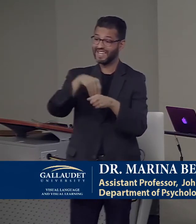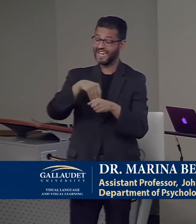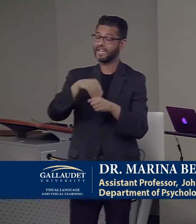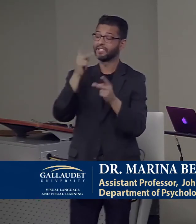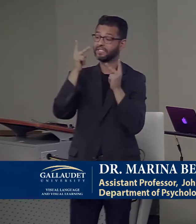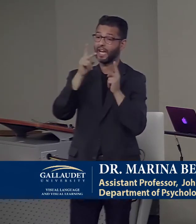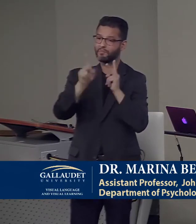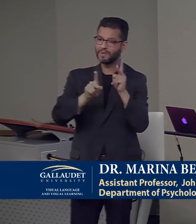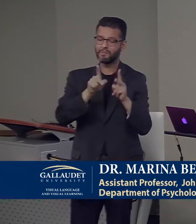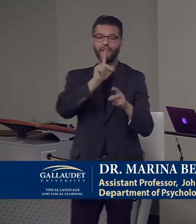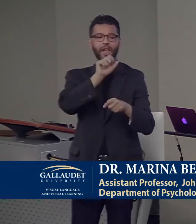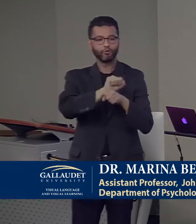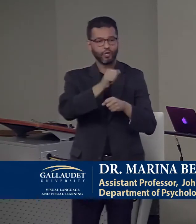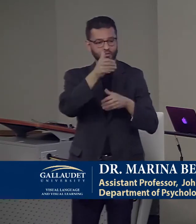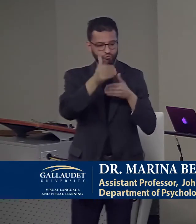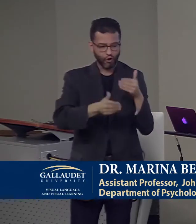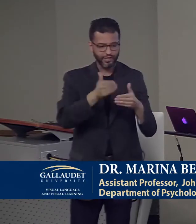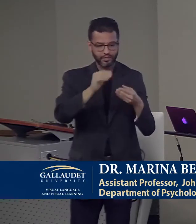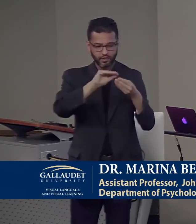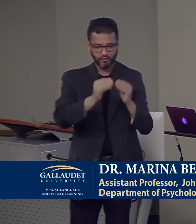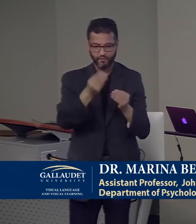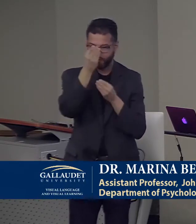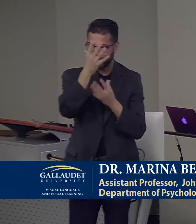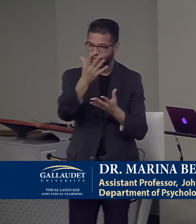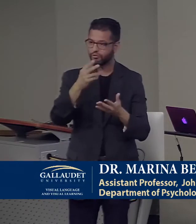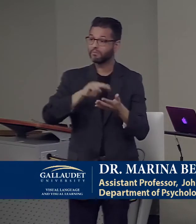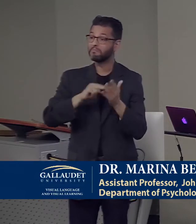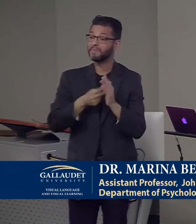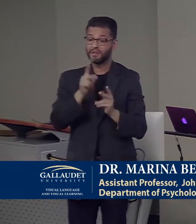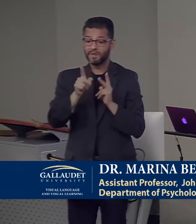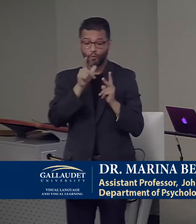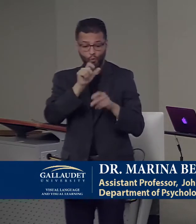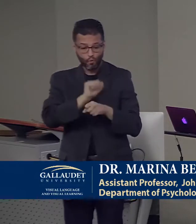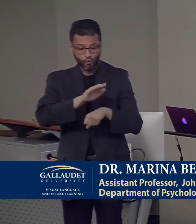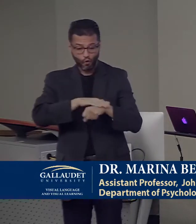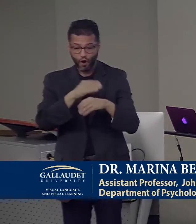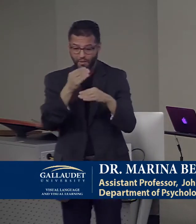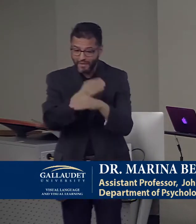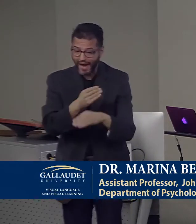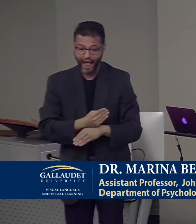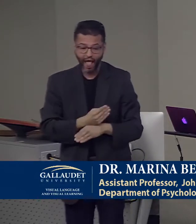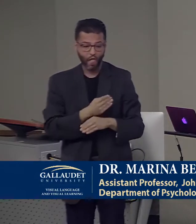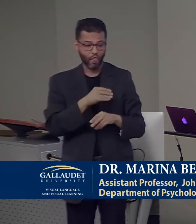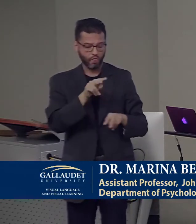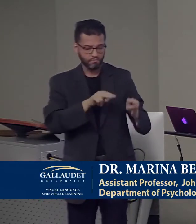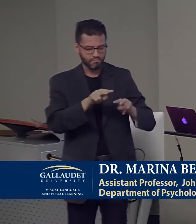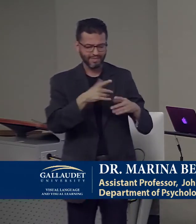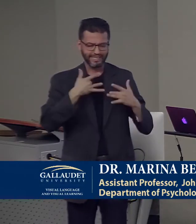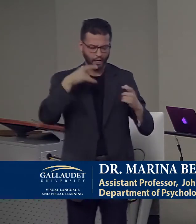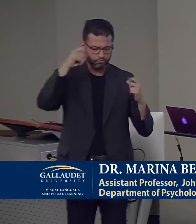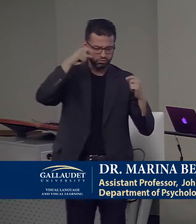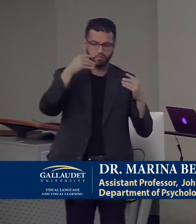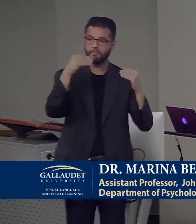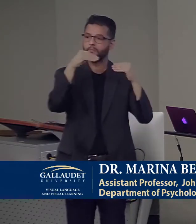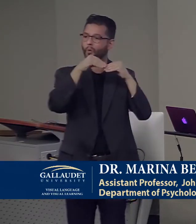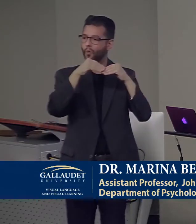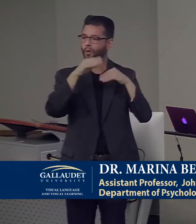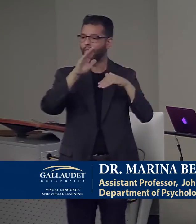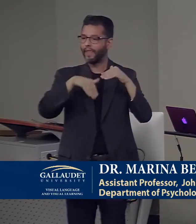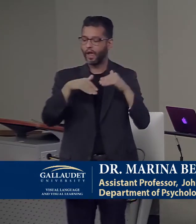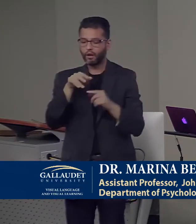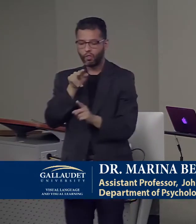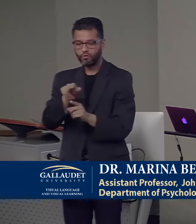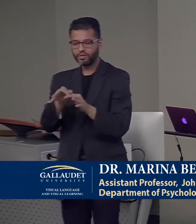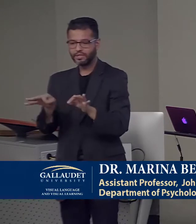information. So for example, it responds more when people do math equations than when they listen to sentences. It also responds to various